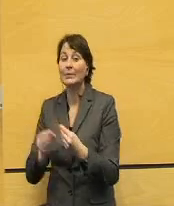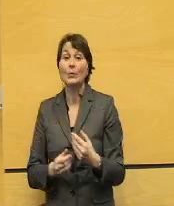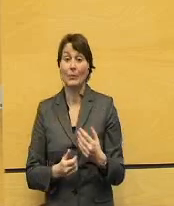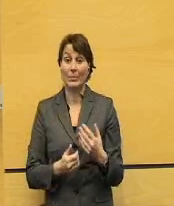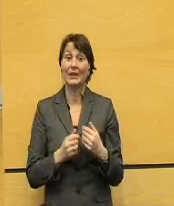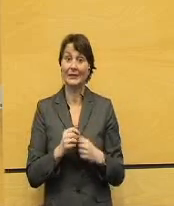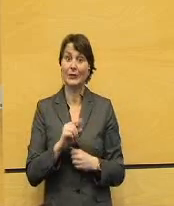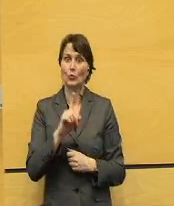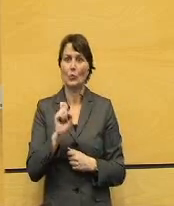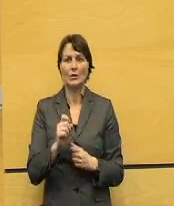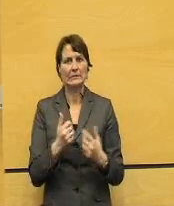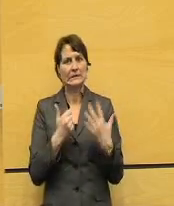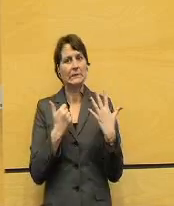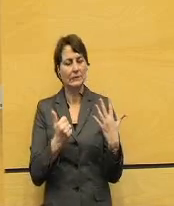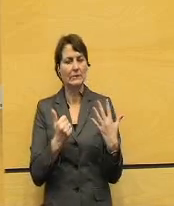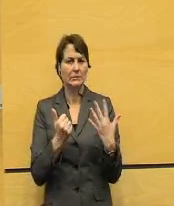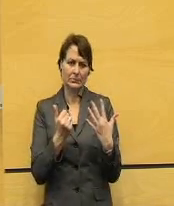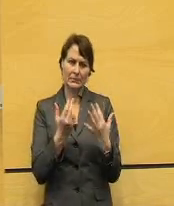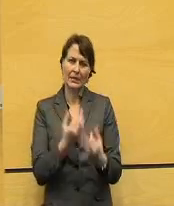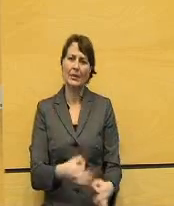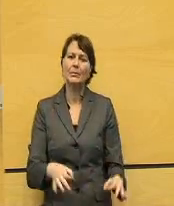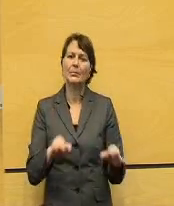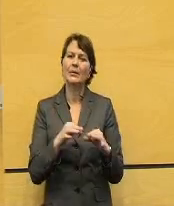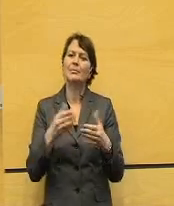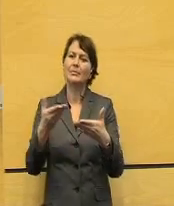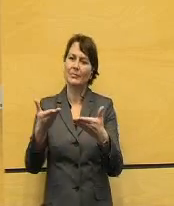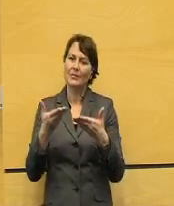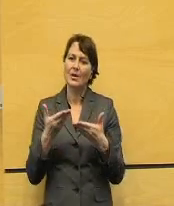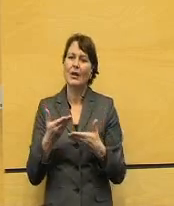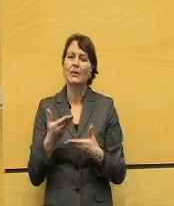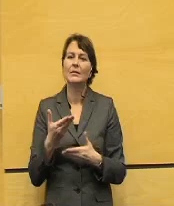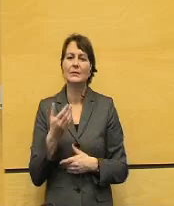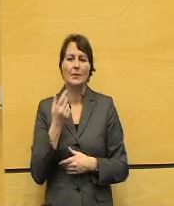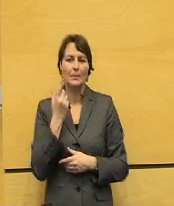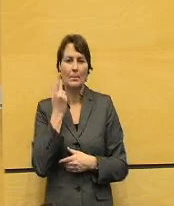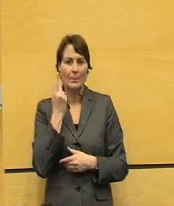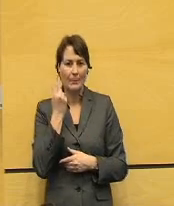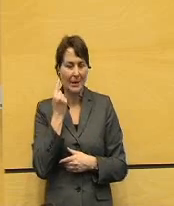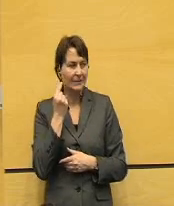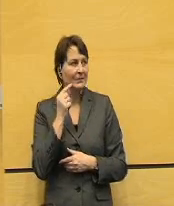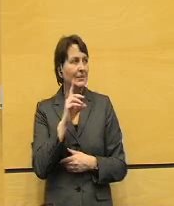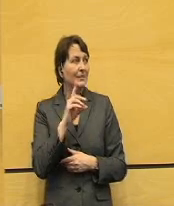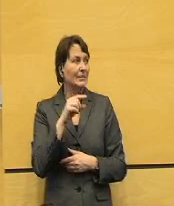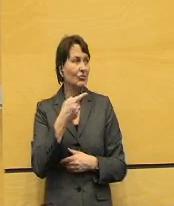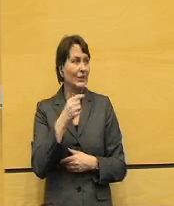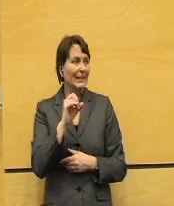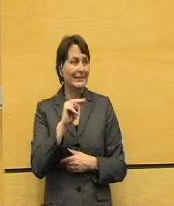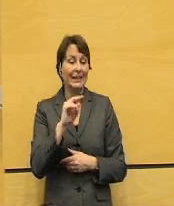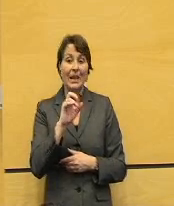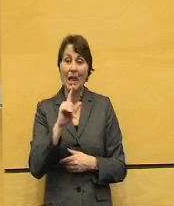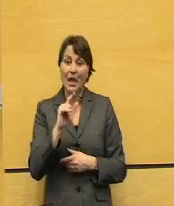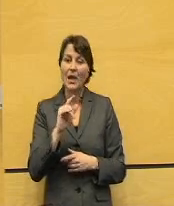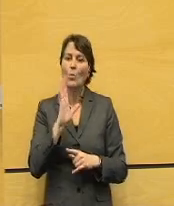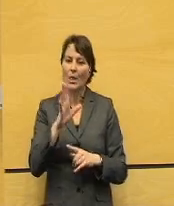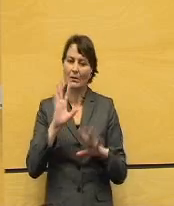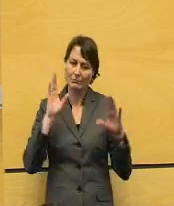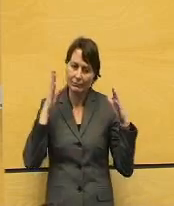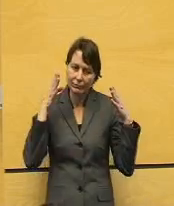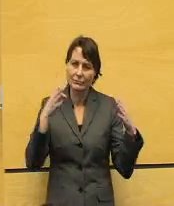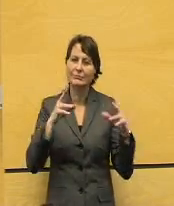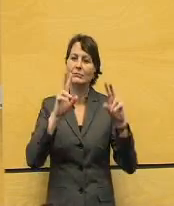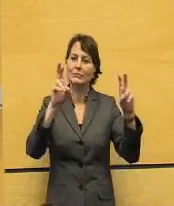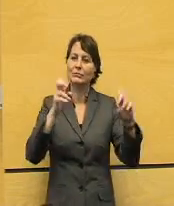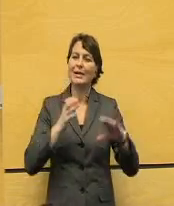very important. May invite Ms. Geneva to talk about the accessibility and